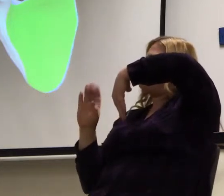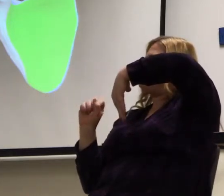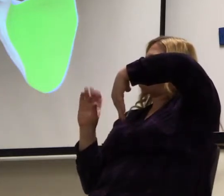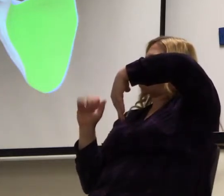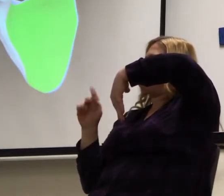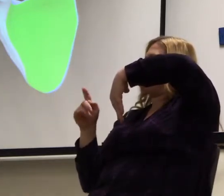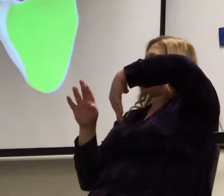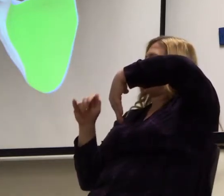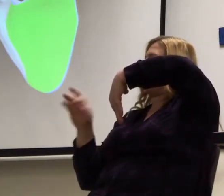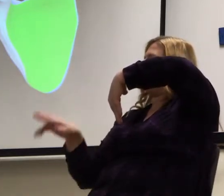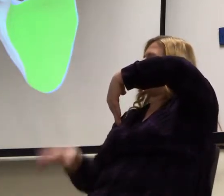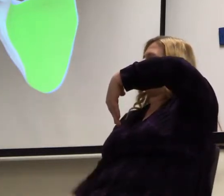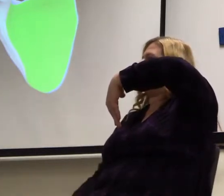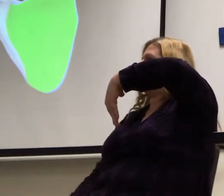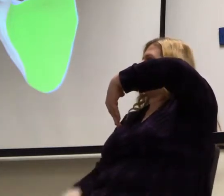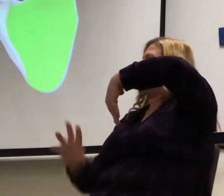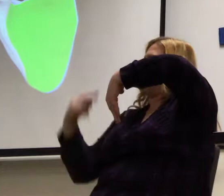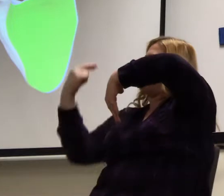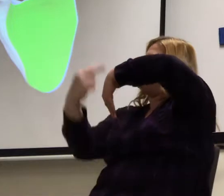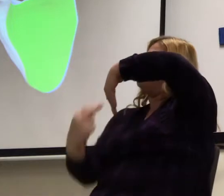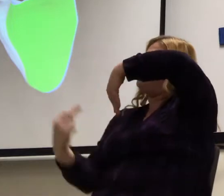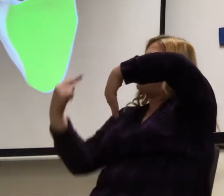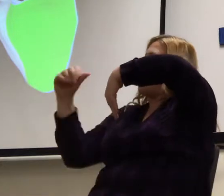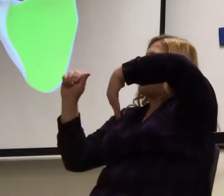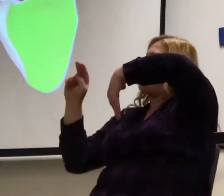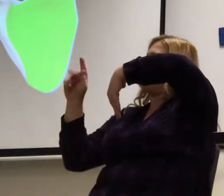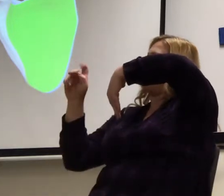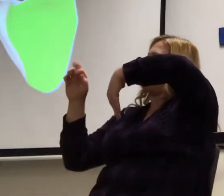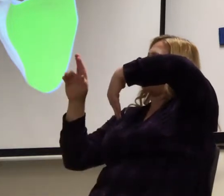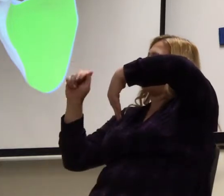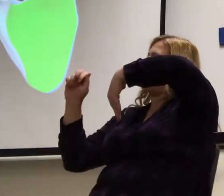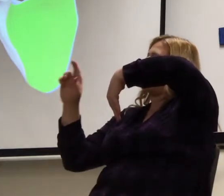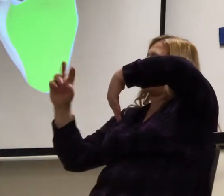That is the anterior aspect of the bone.